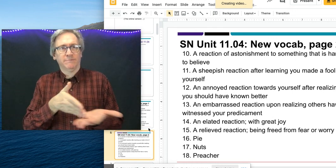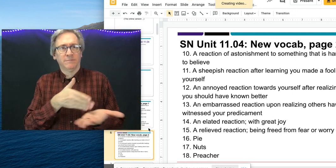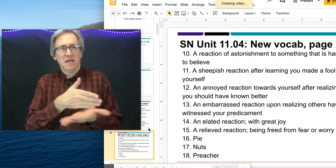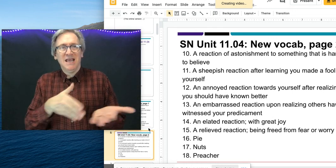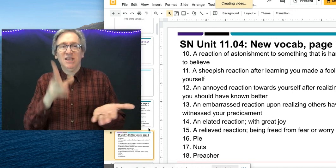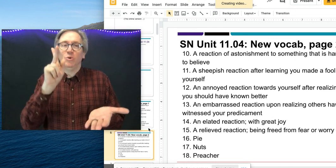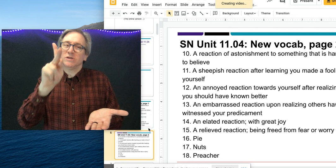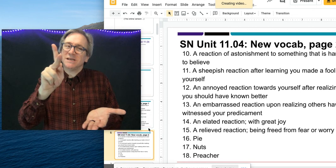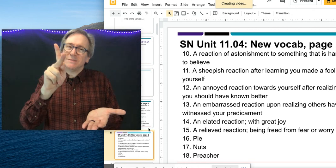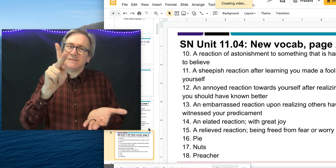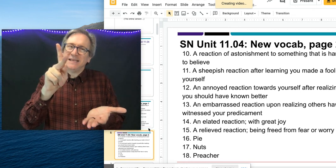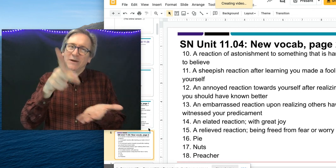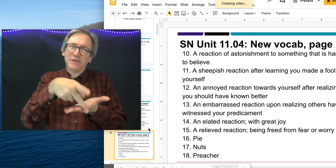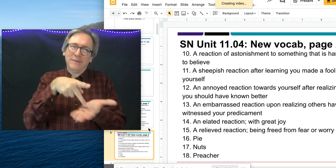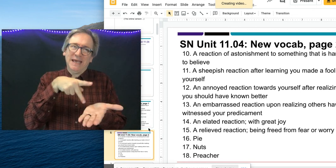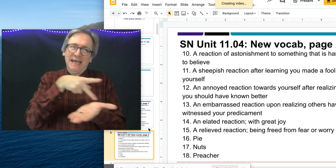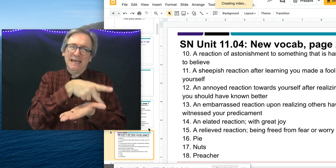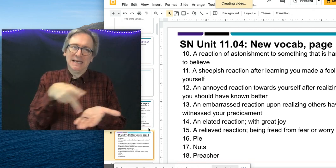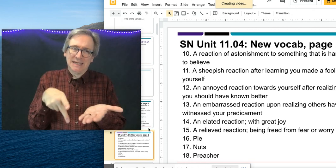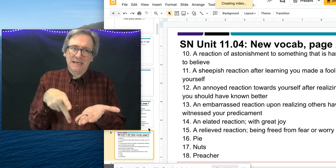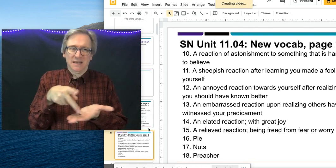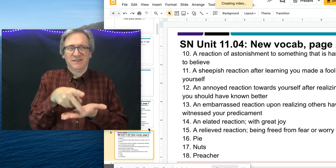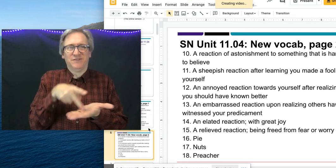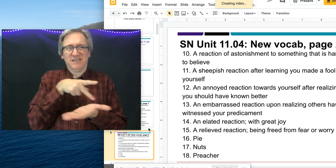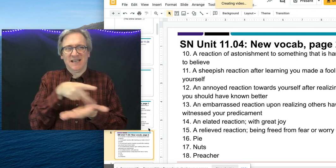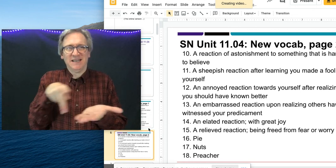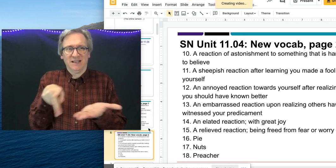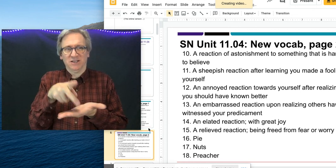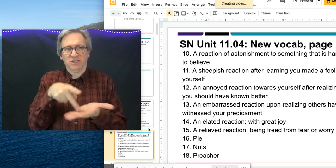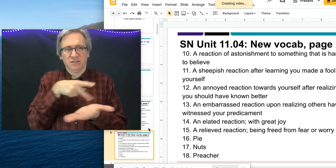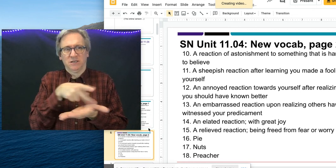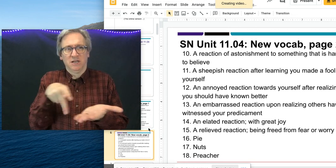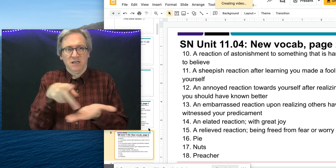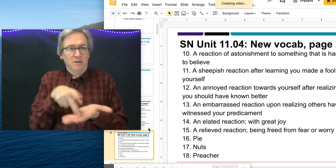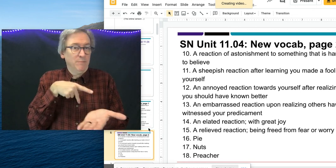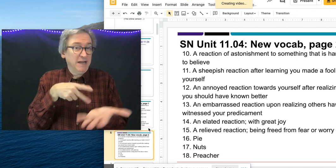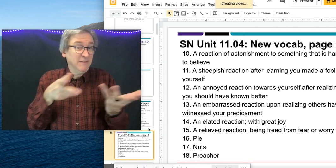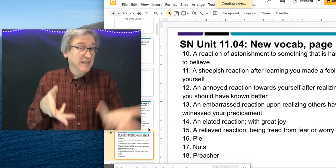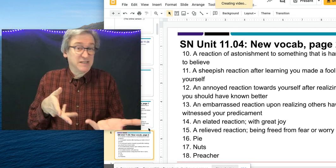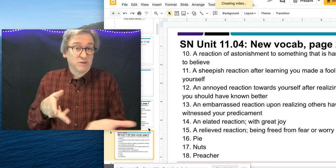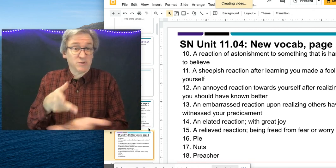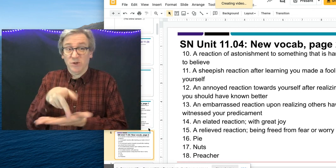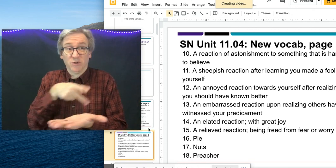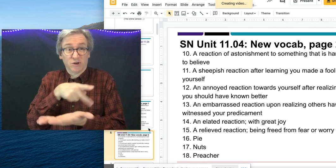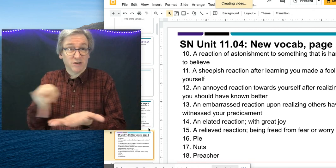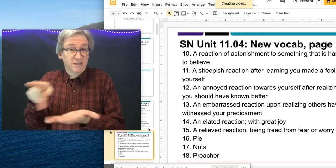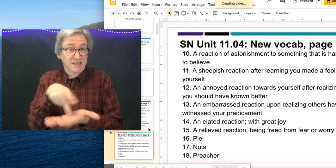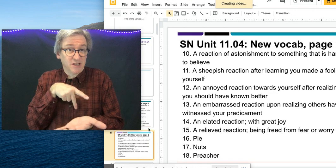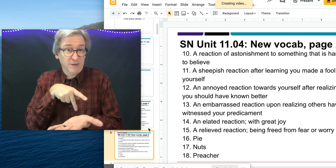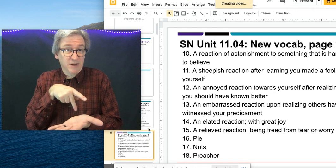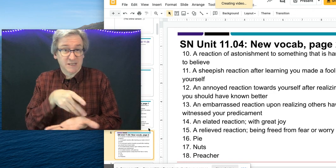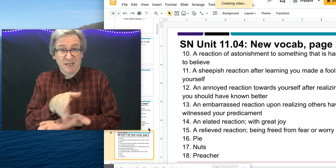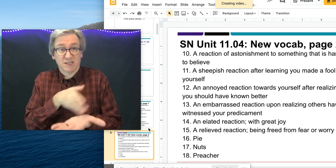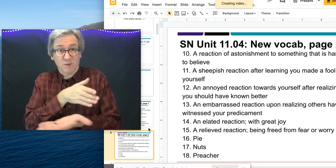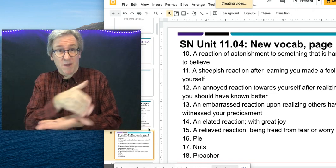pie. You will sometimes see it with a P. Very signed English. But if that's the first one you learned, that's going to be your instinct. So